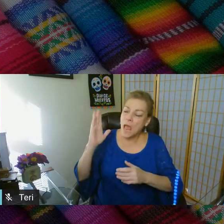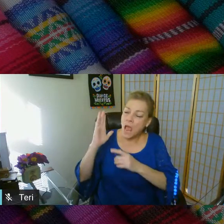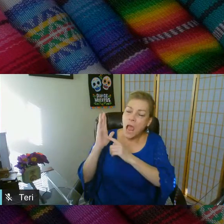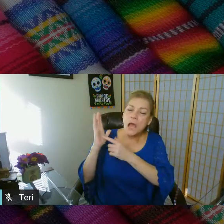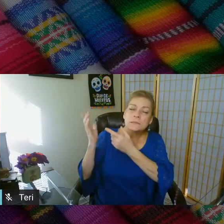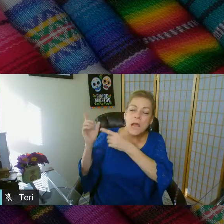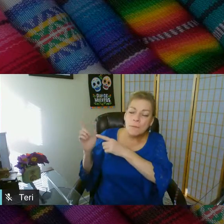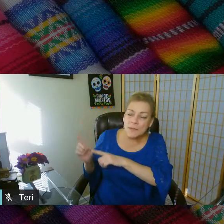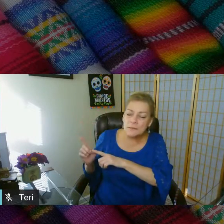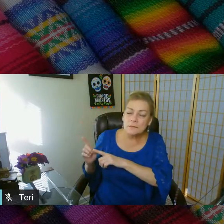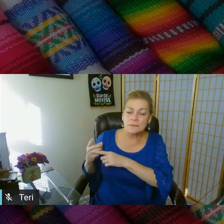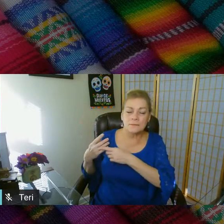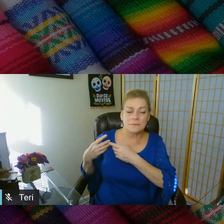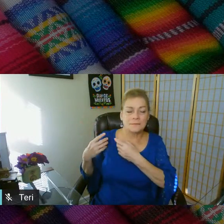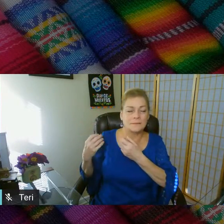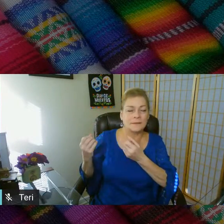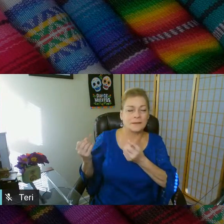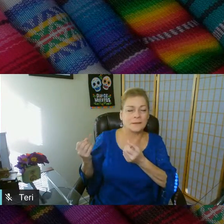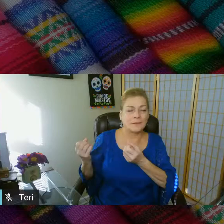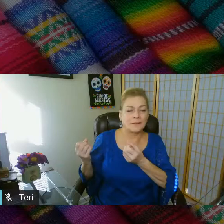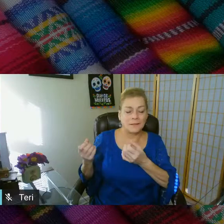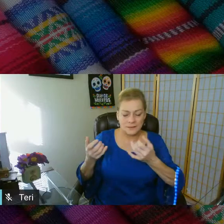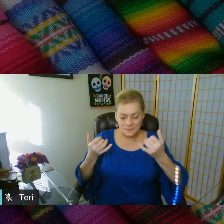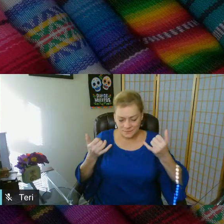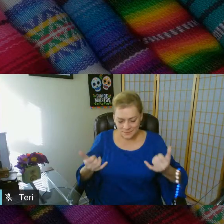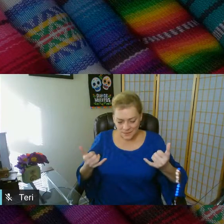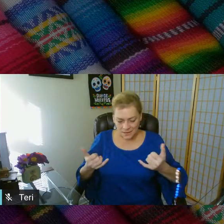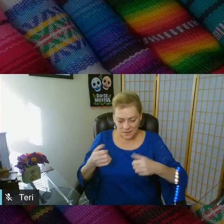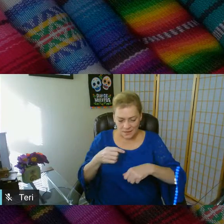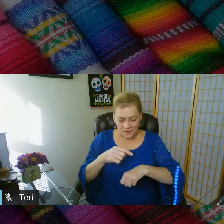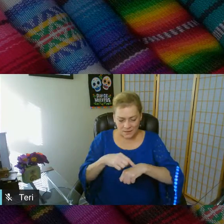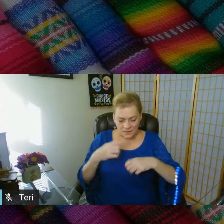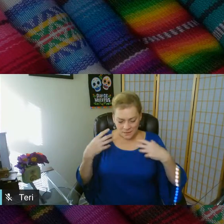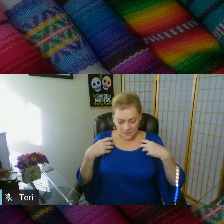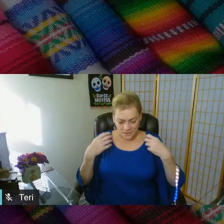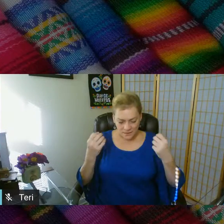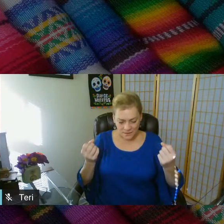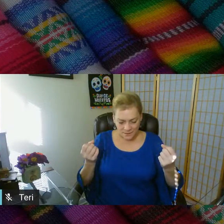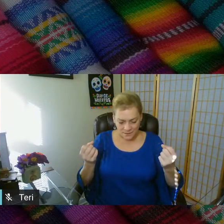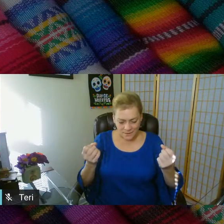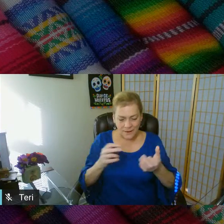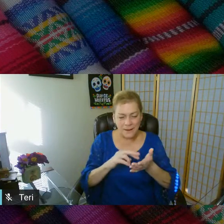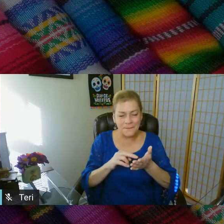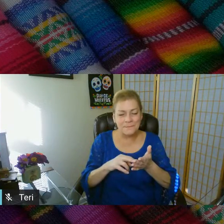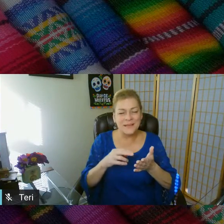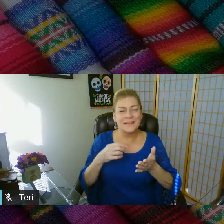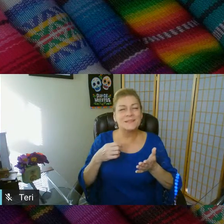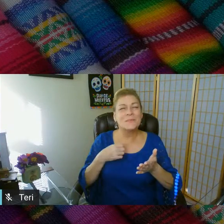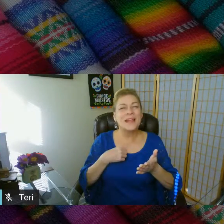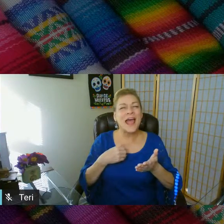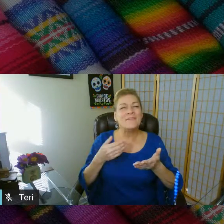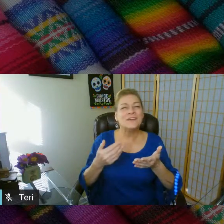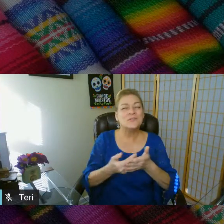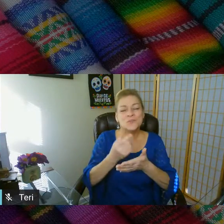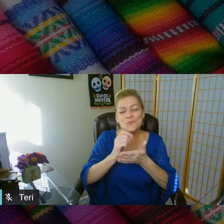this present moment, we rewrite the past.